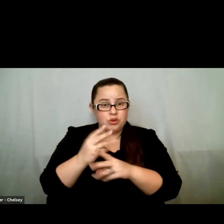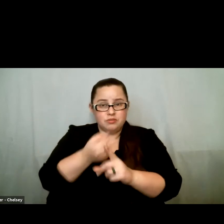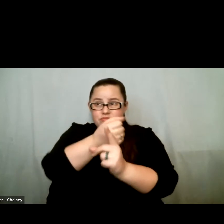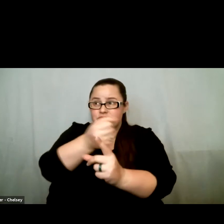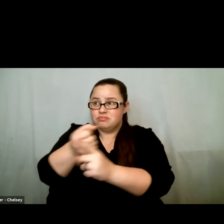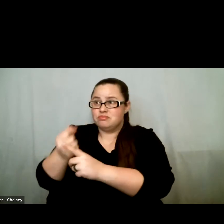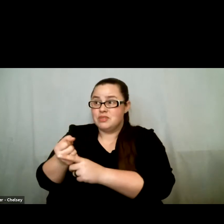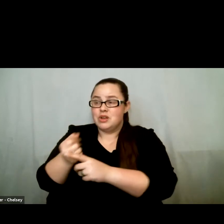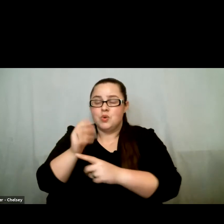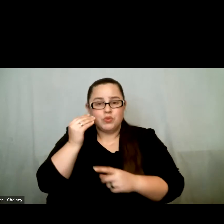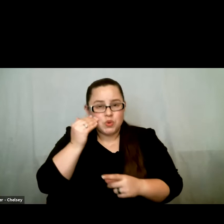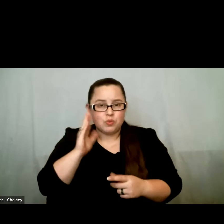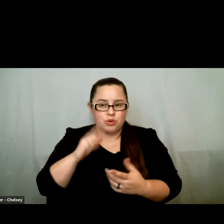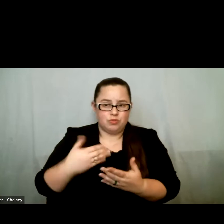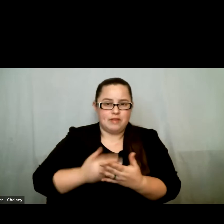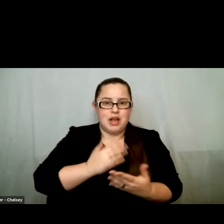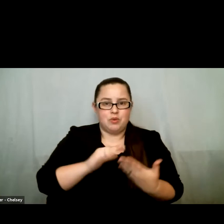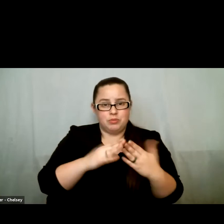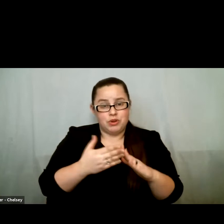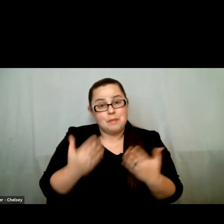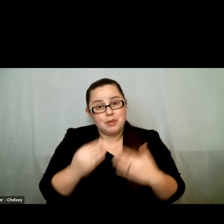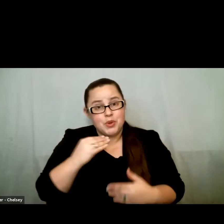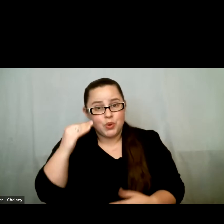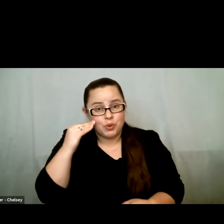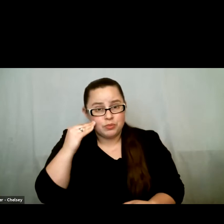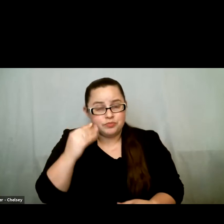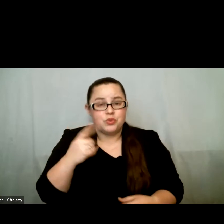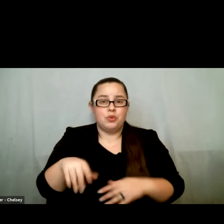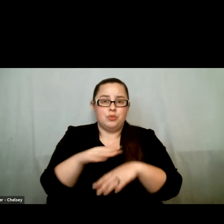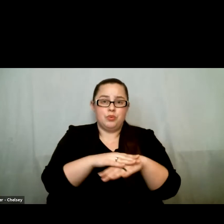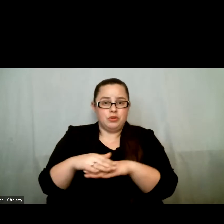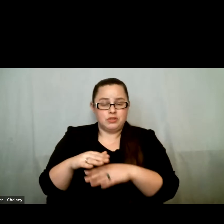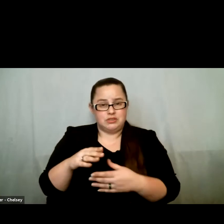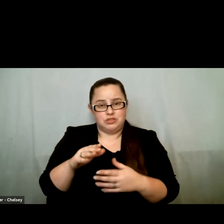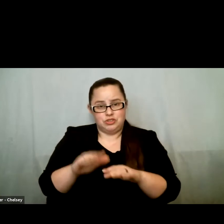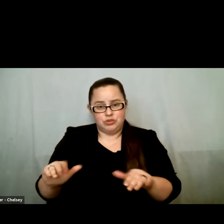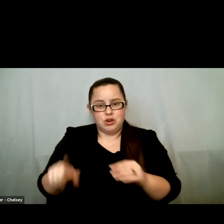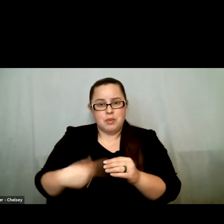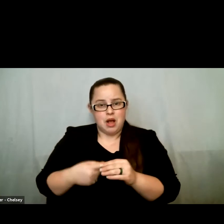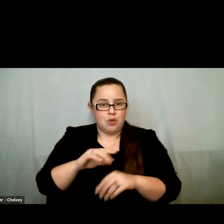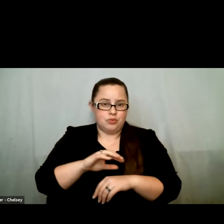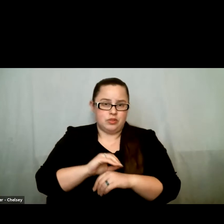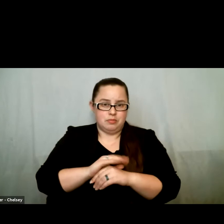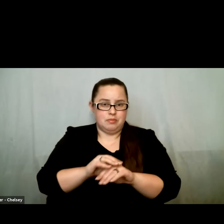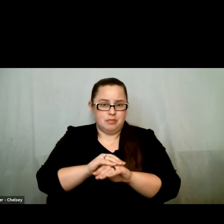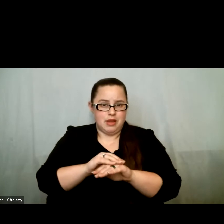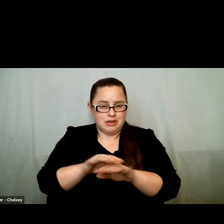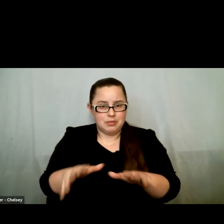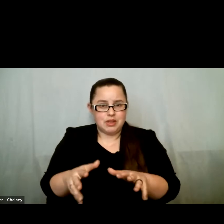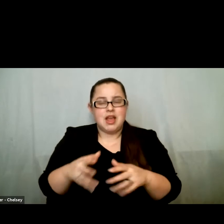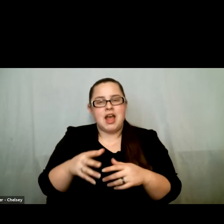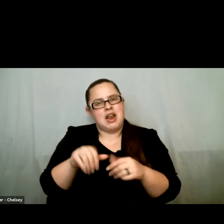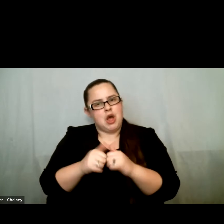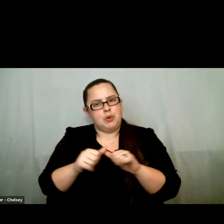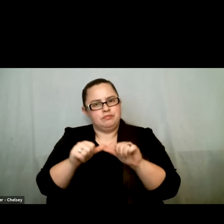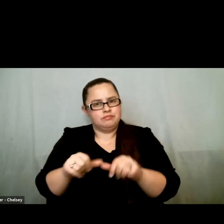warned our kids about the dangers of the pandemic and how they can stay safe. I would never, ever imagine that racism